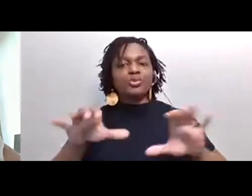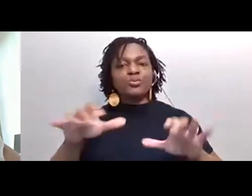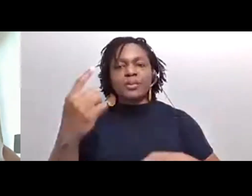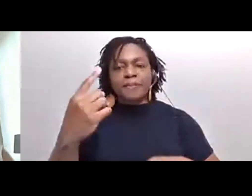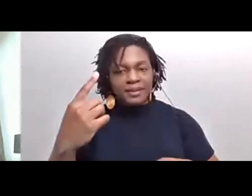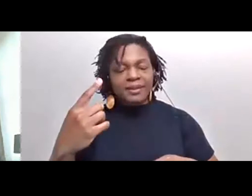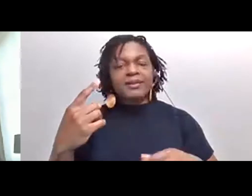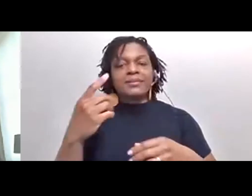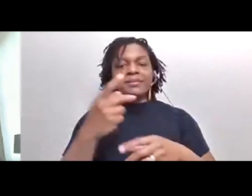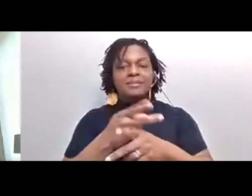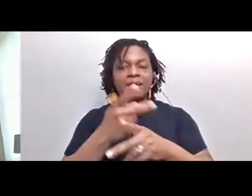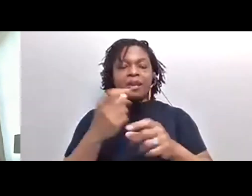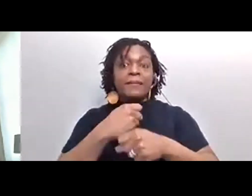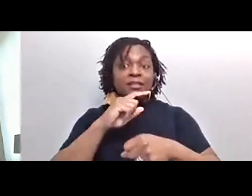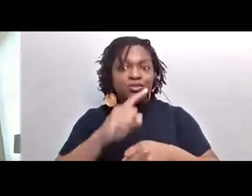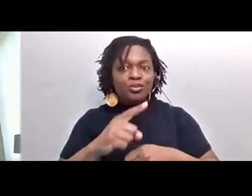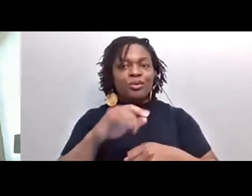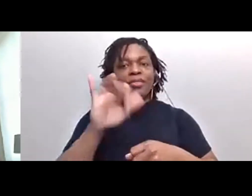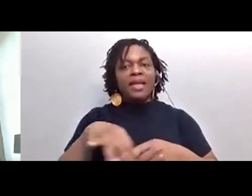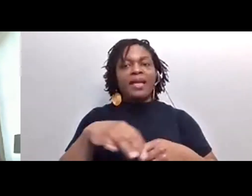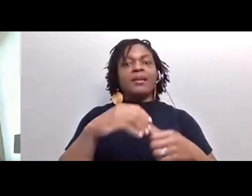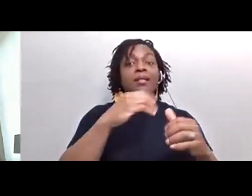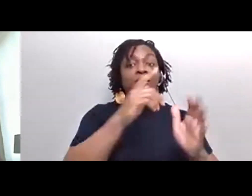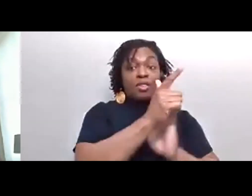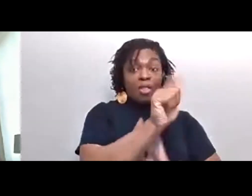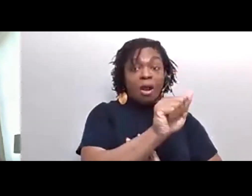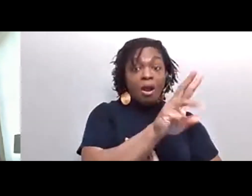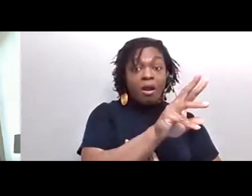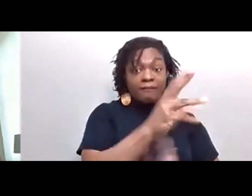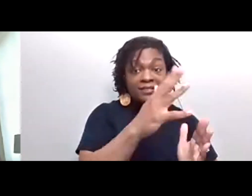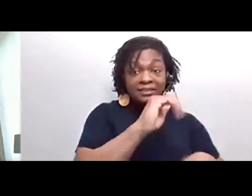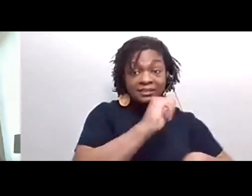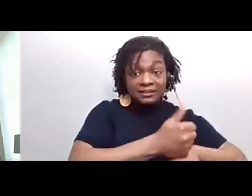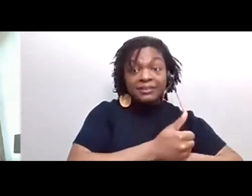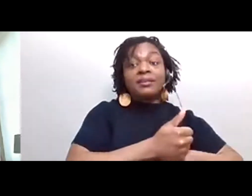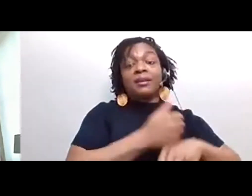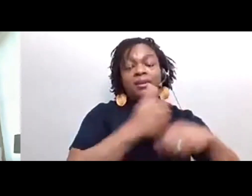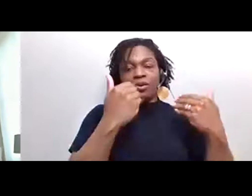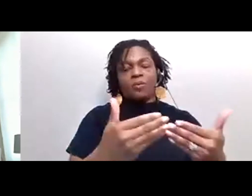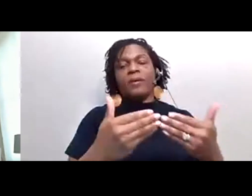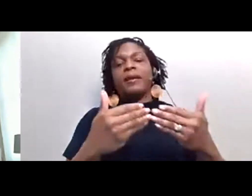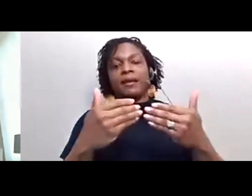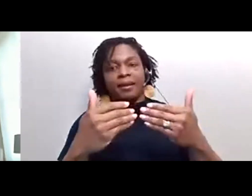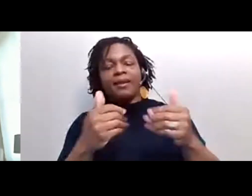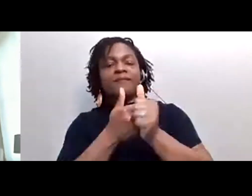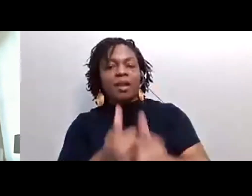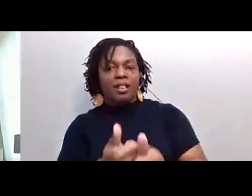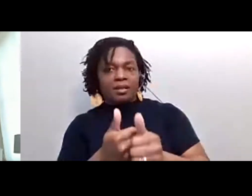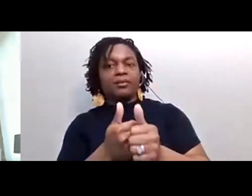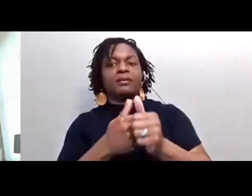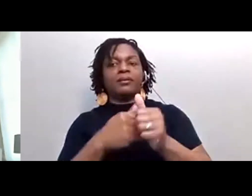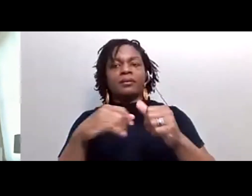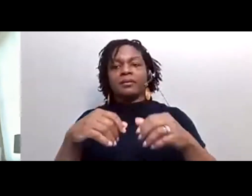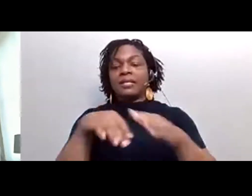implemented. We talked about the fact that the Accessibility at